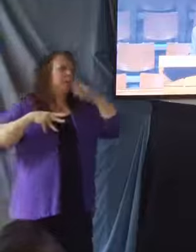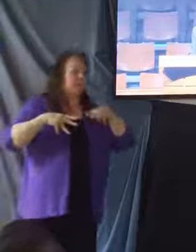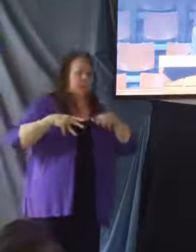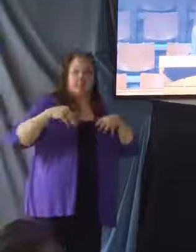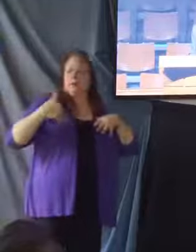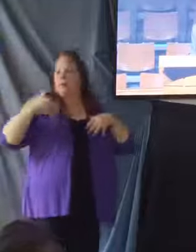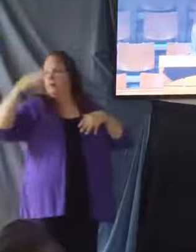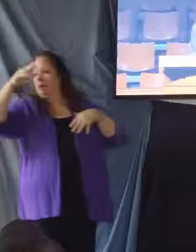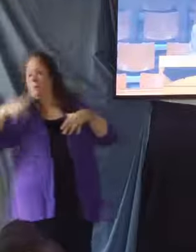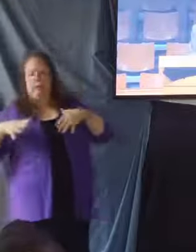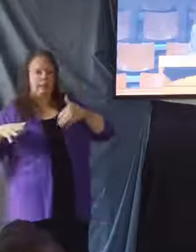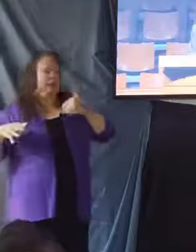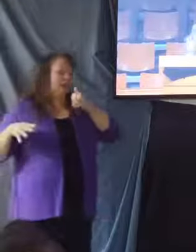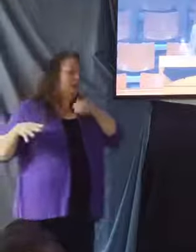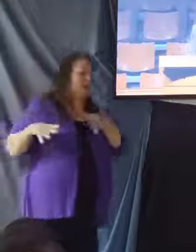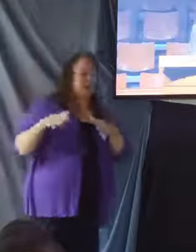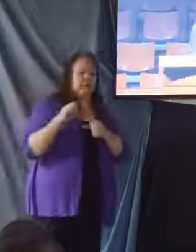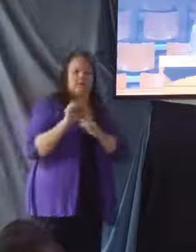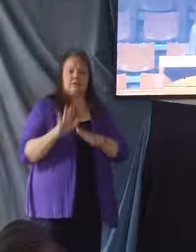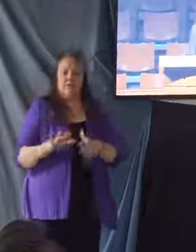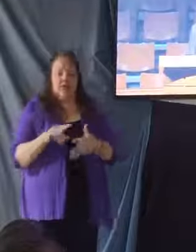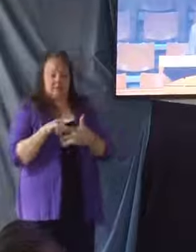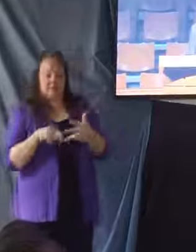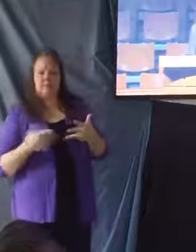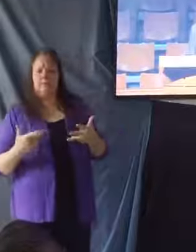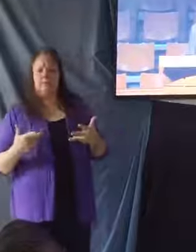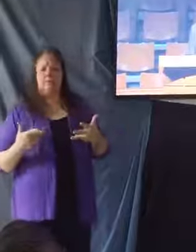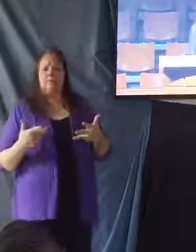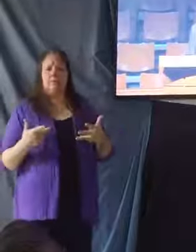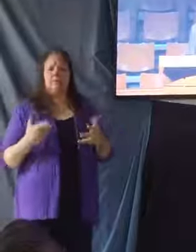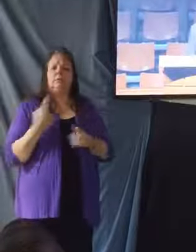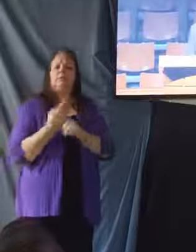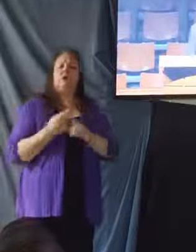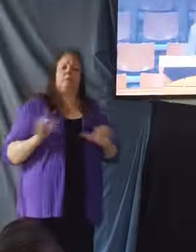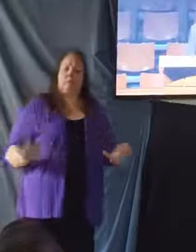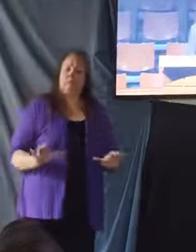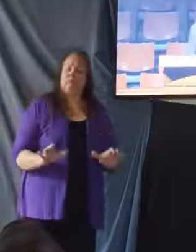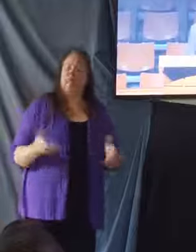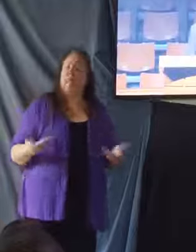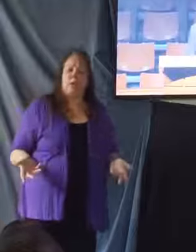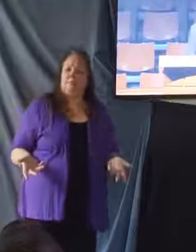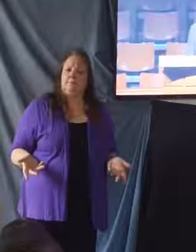women, younger women, slaves. What's proper conduct?